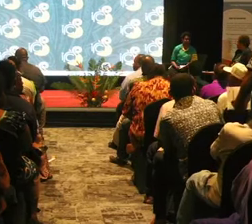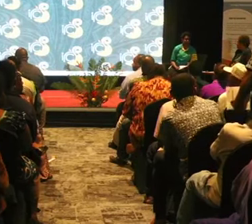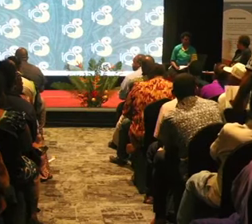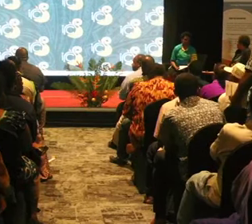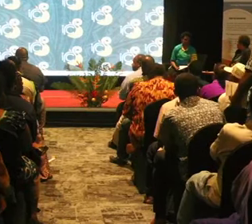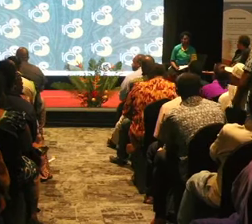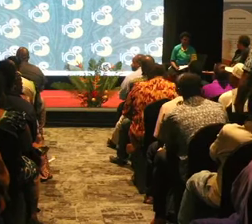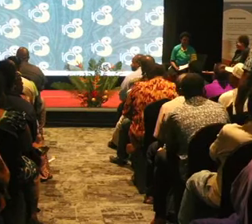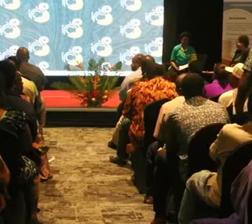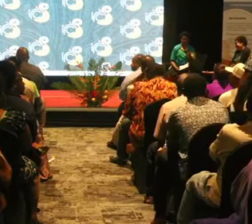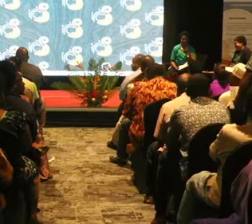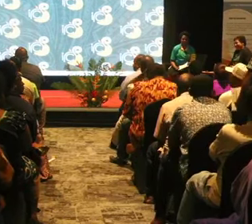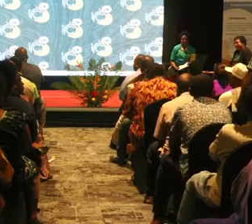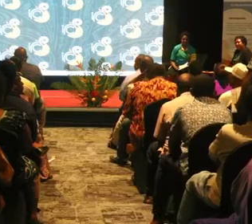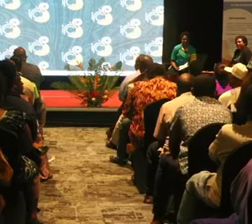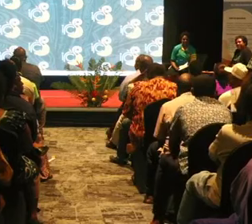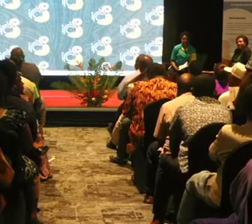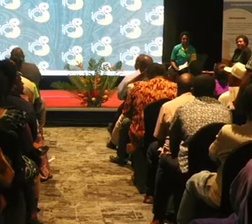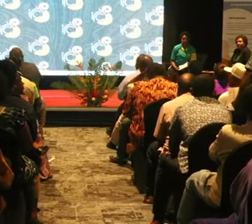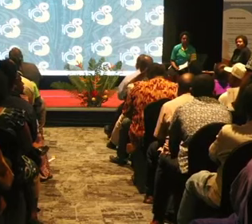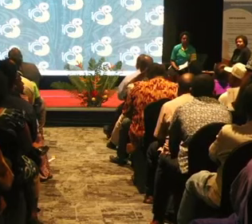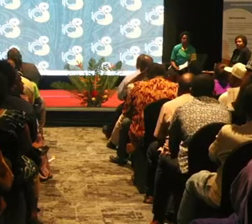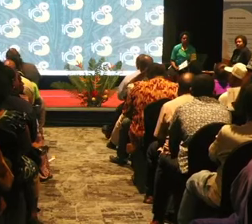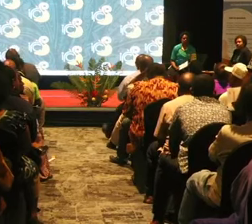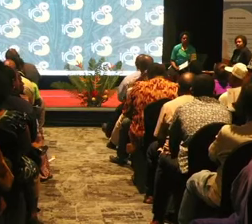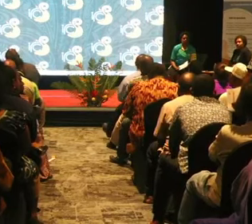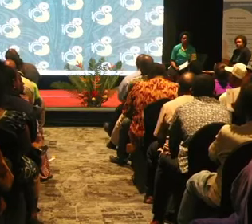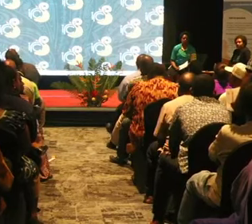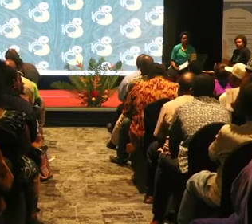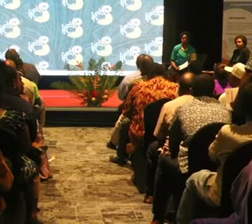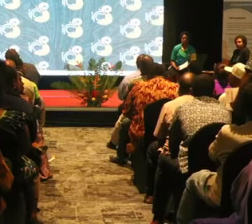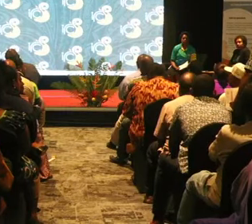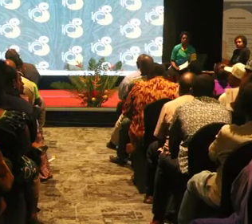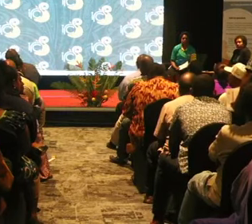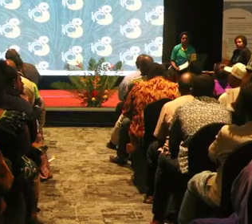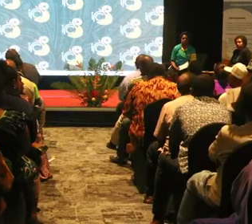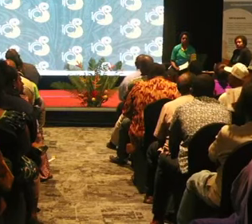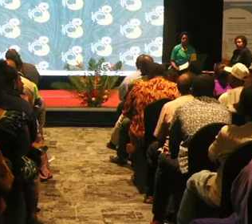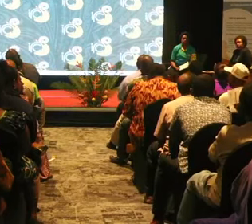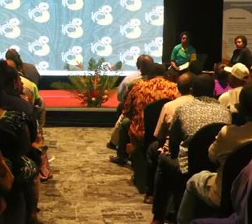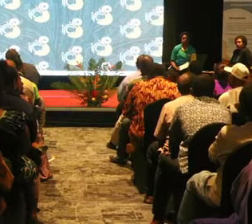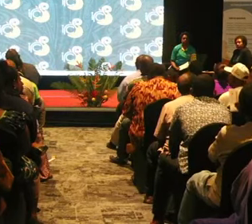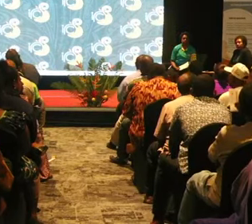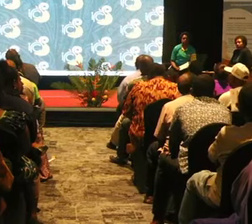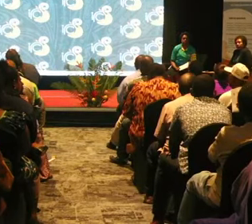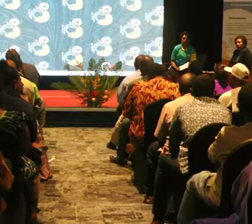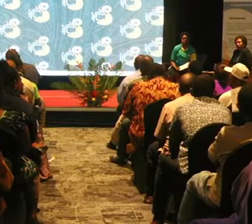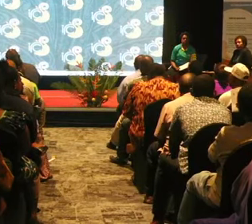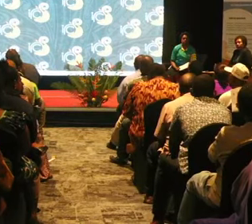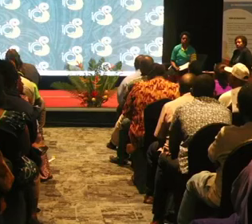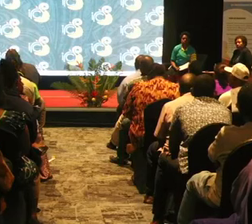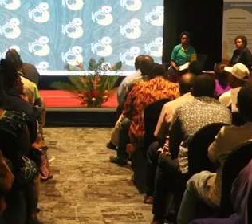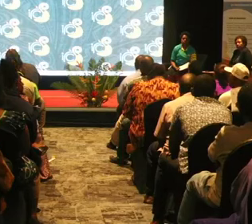this la cooperative for me I'm taxing sure blow me because minus I will most be.